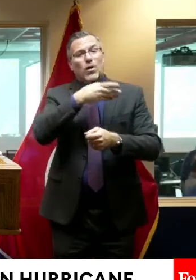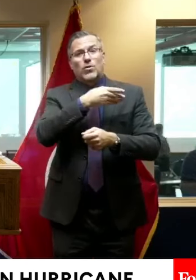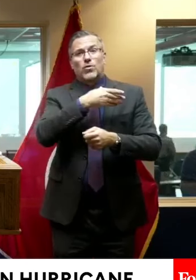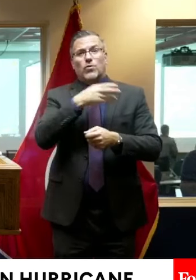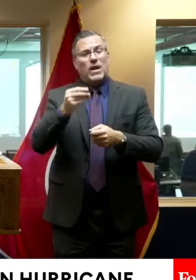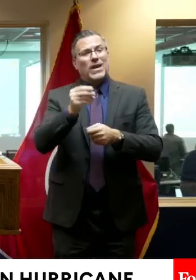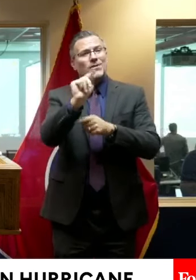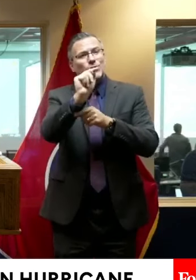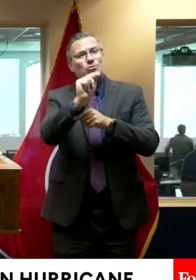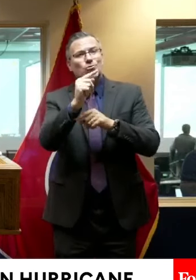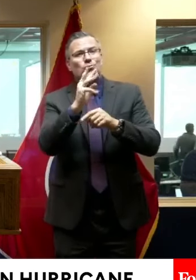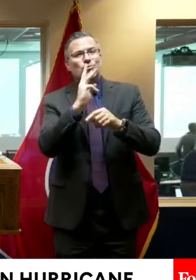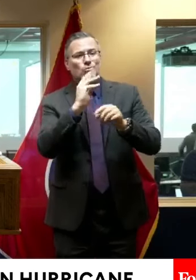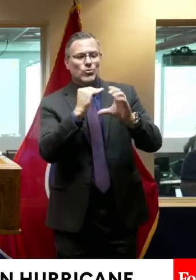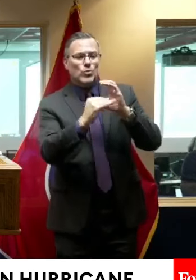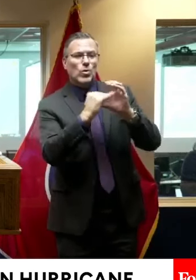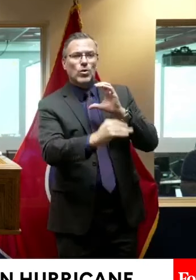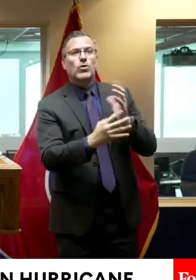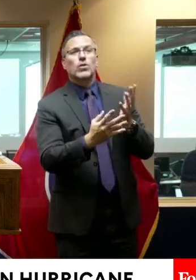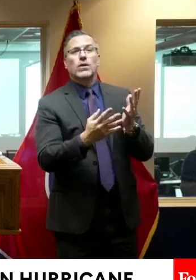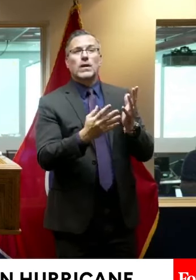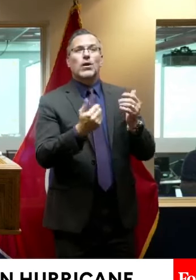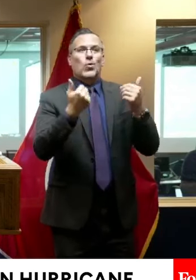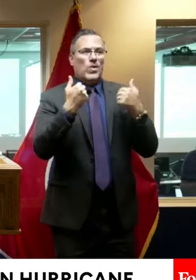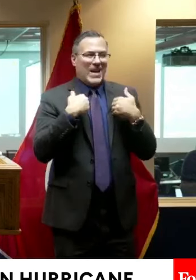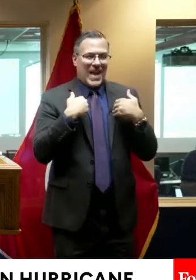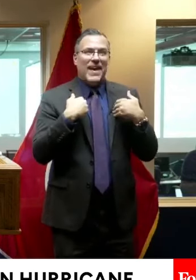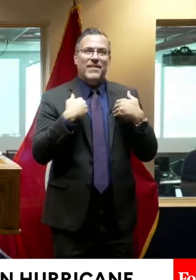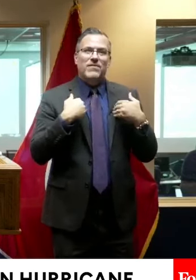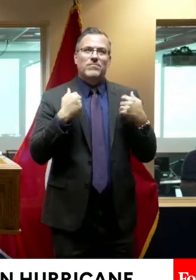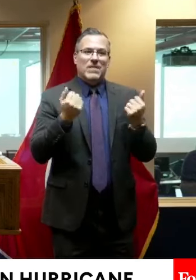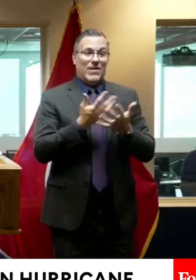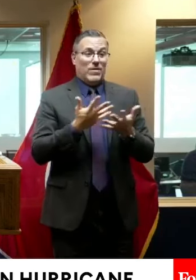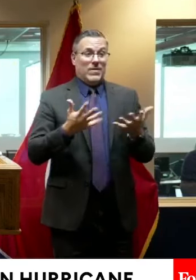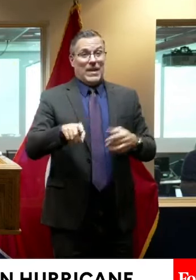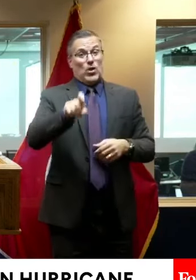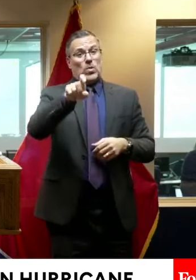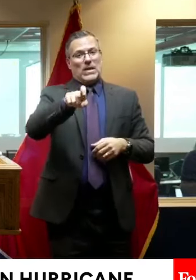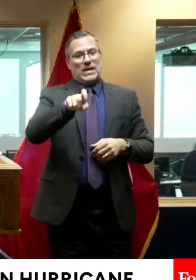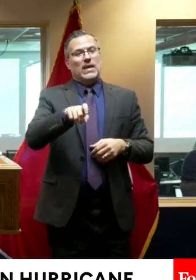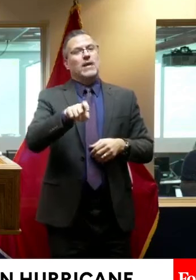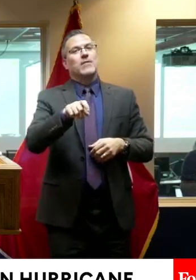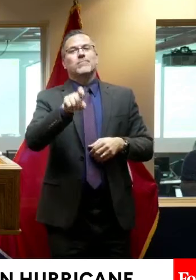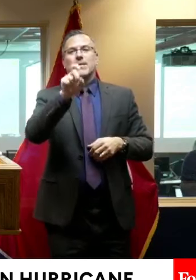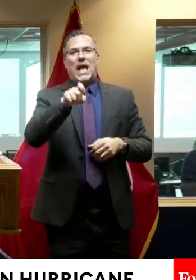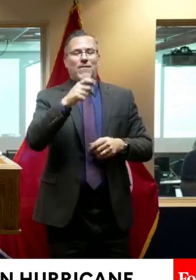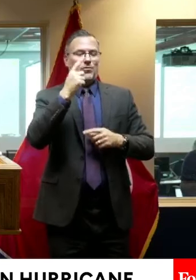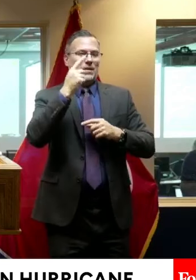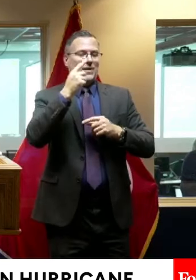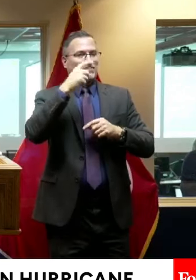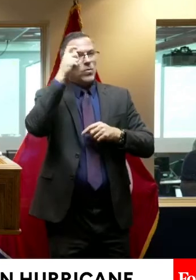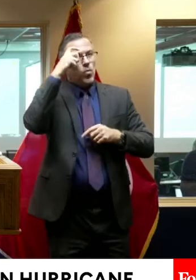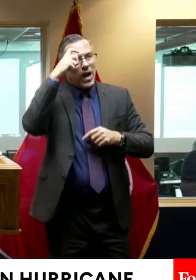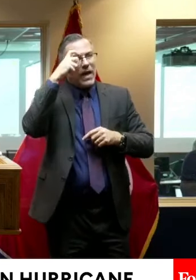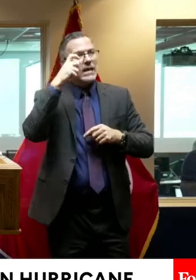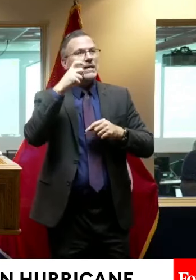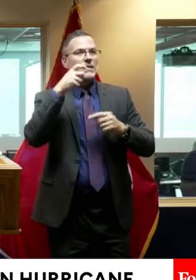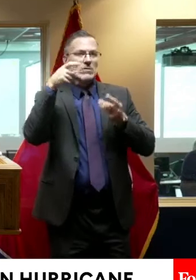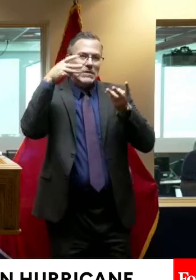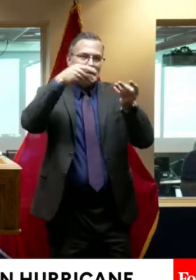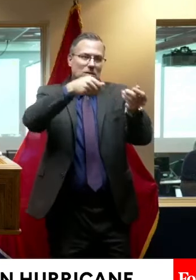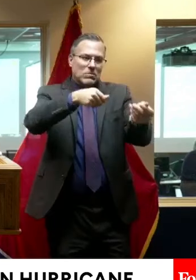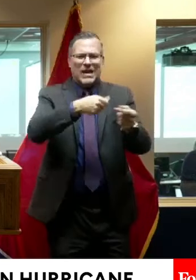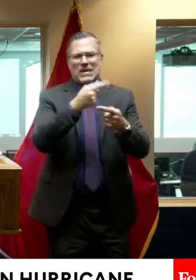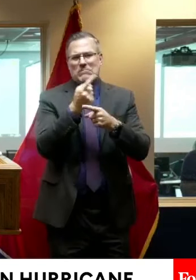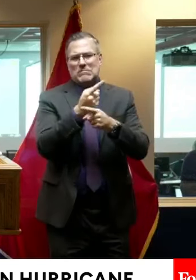citizens in the communities. We have the resources that we need. If we're wise going forward in how we spend them, we can